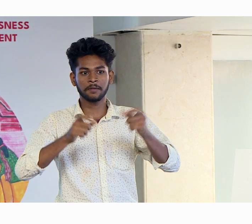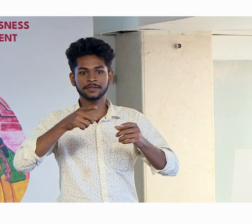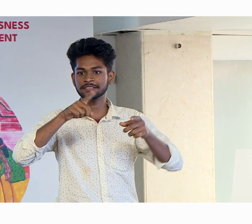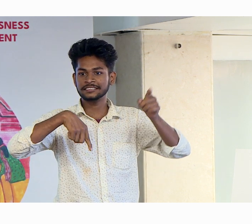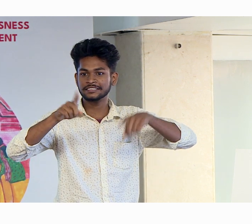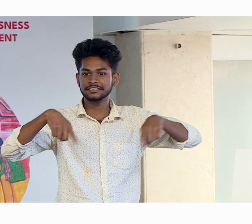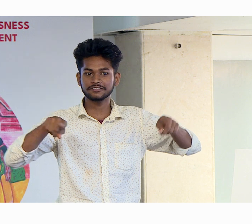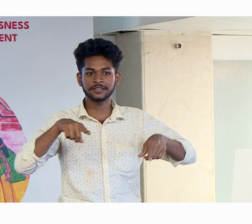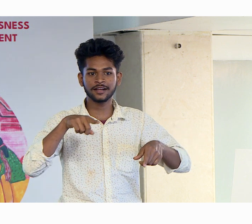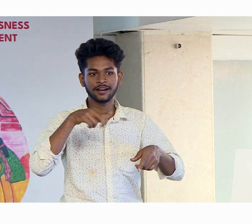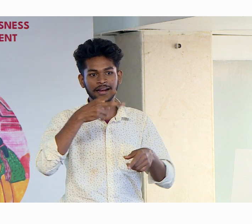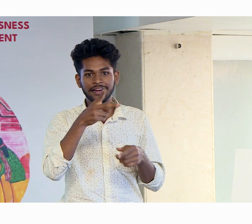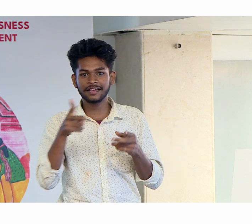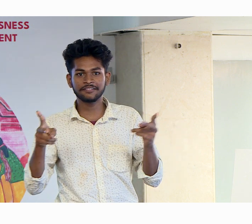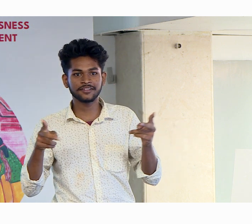view of what's going on.